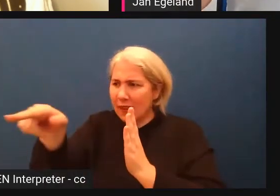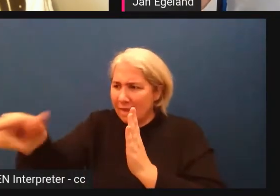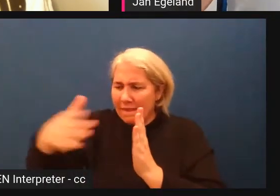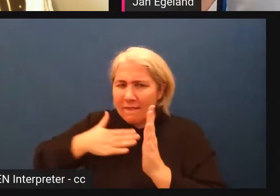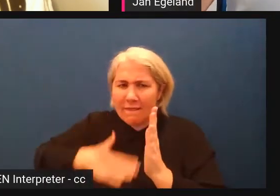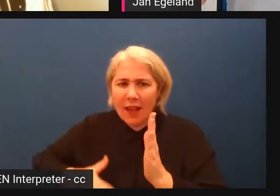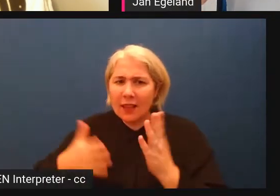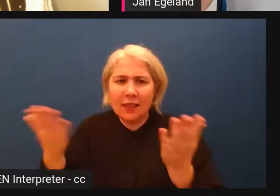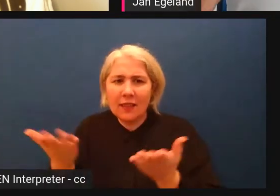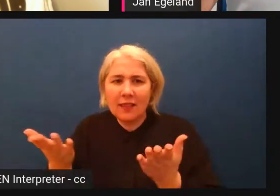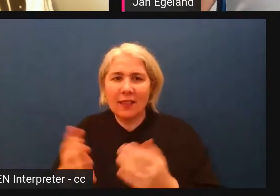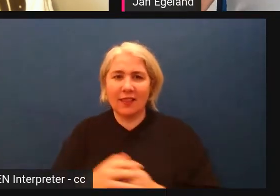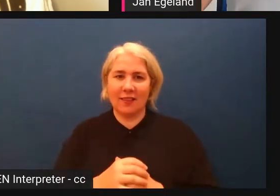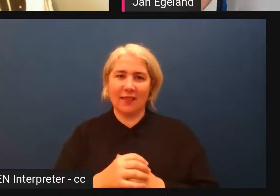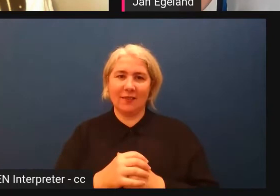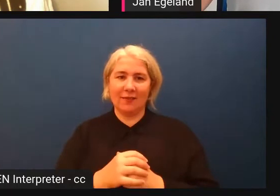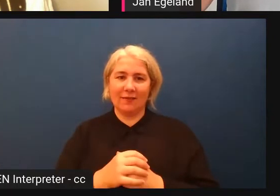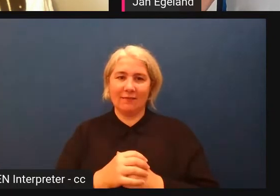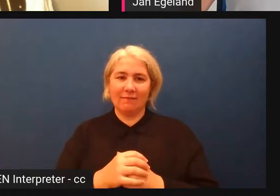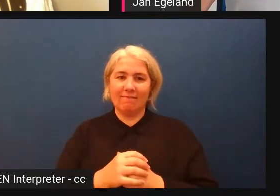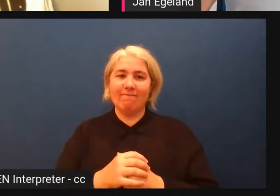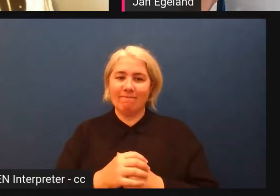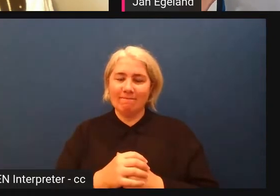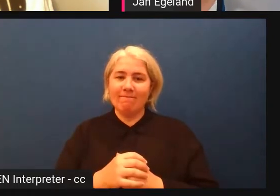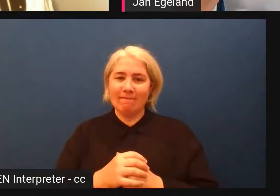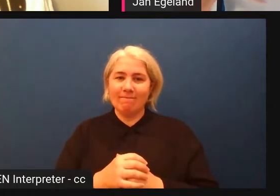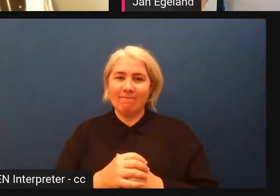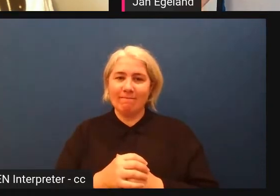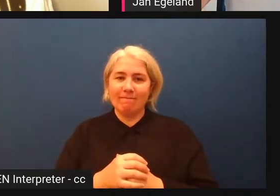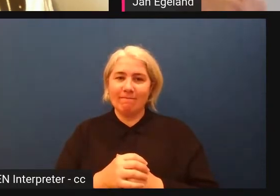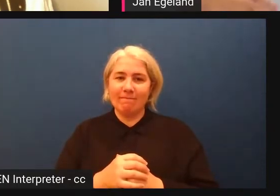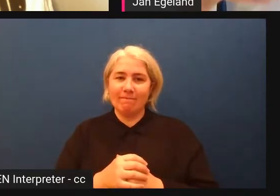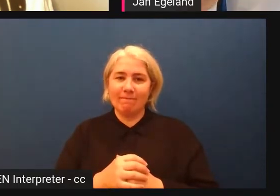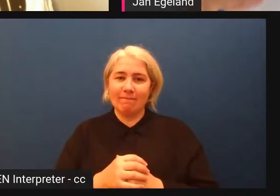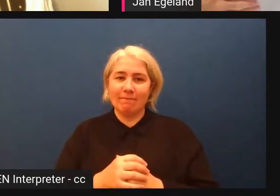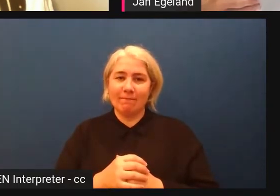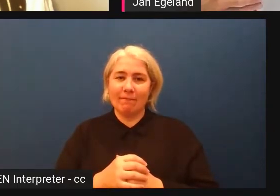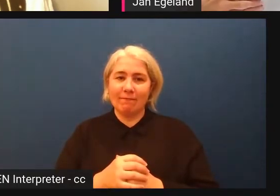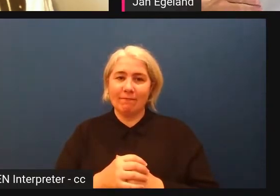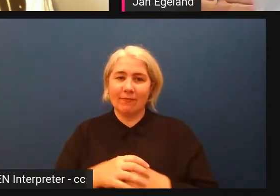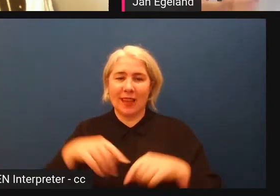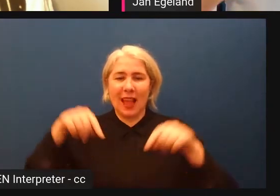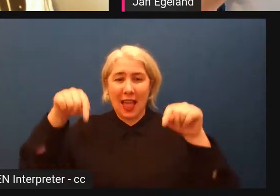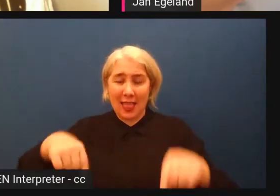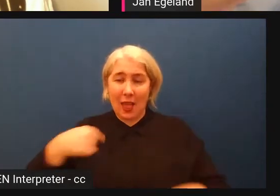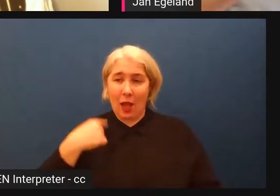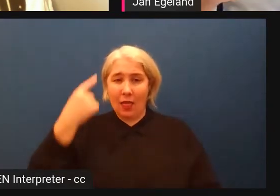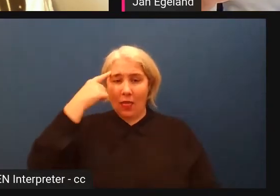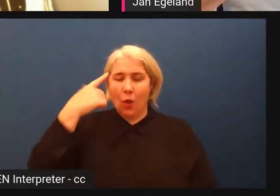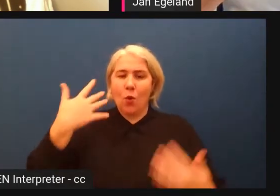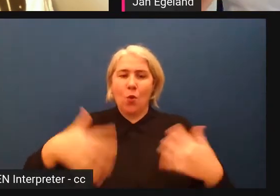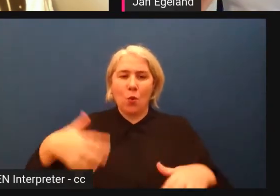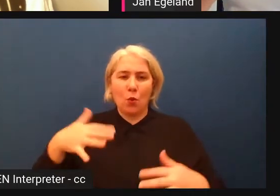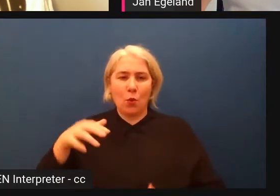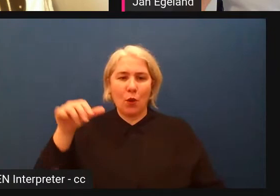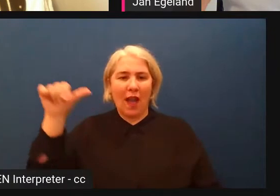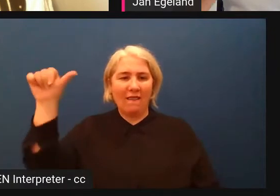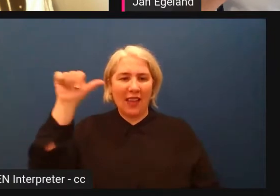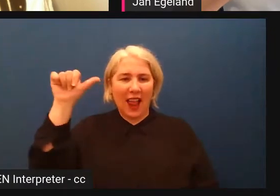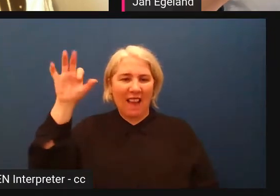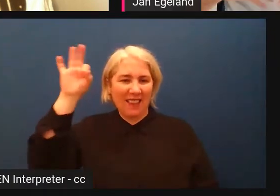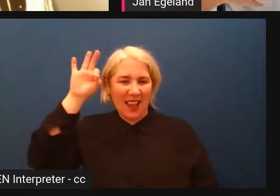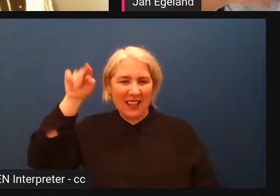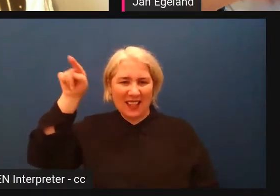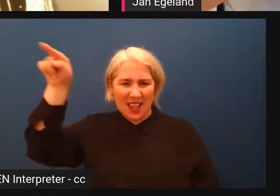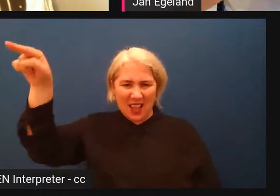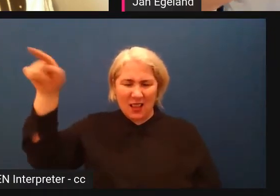back to now the reality for the displaced in Afghanistan. I mean, their number one concern